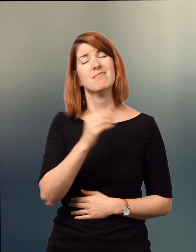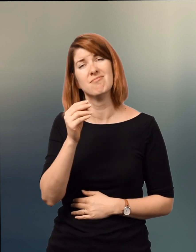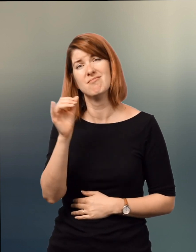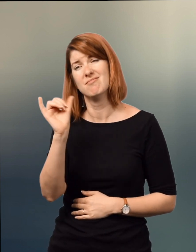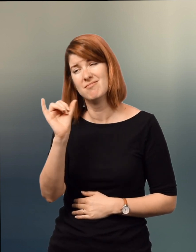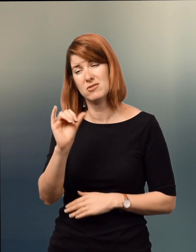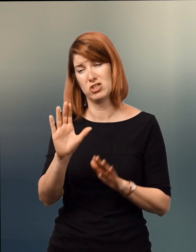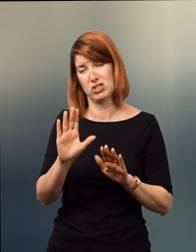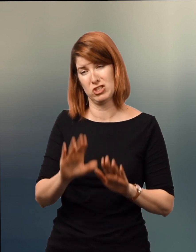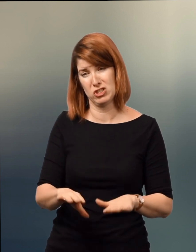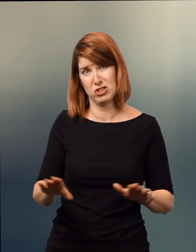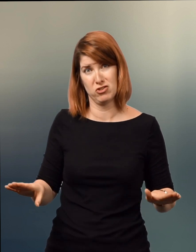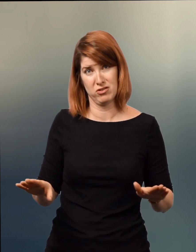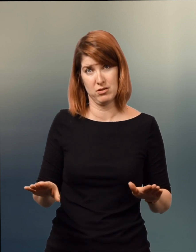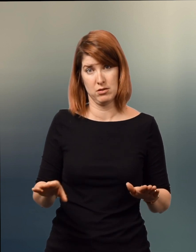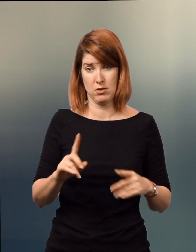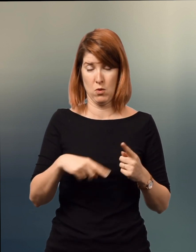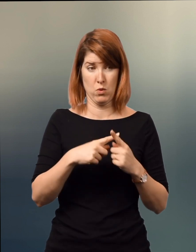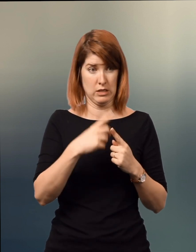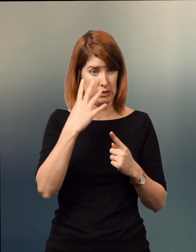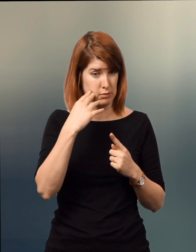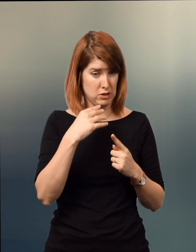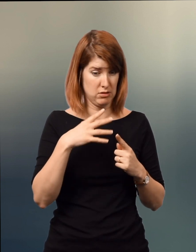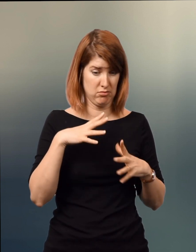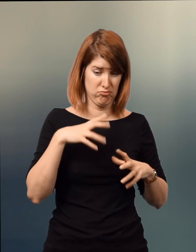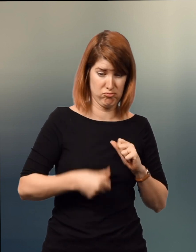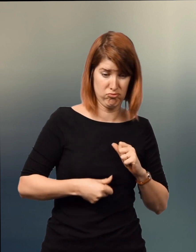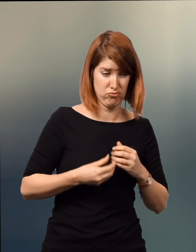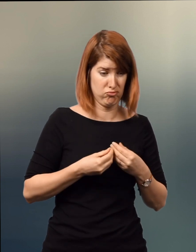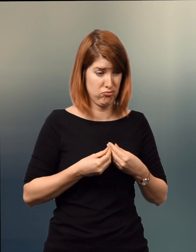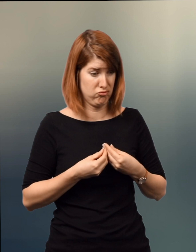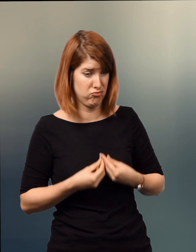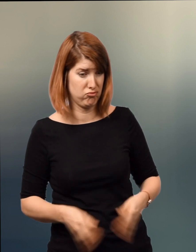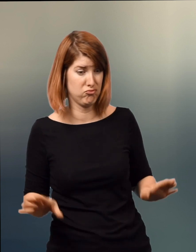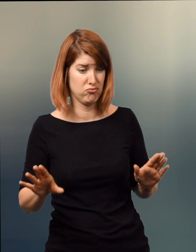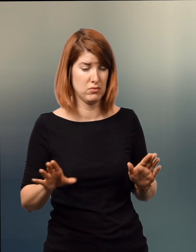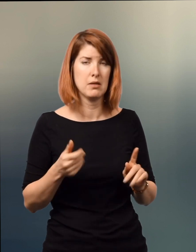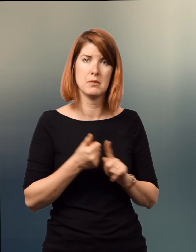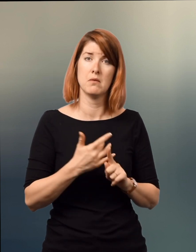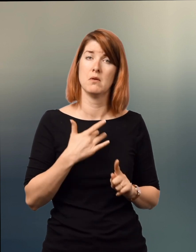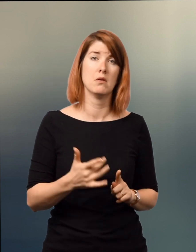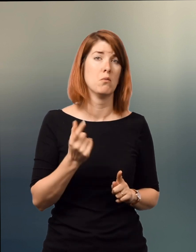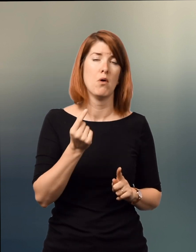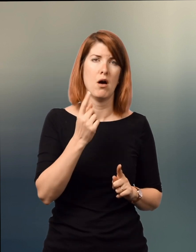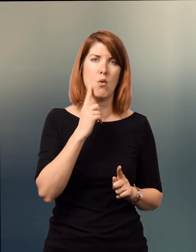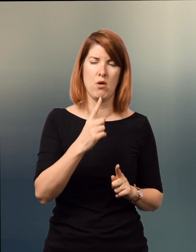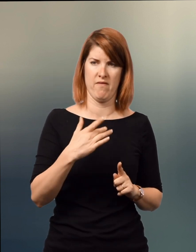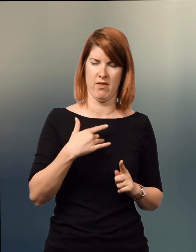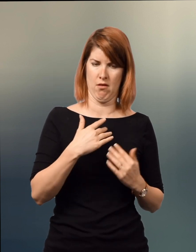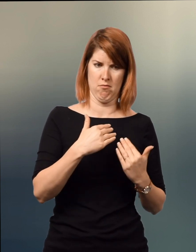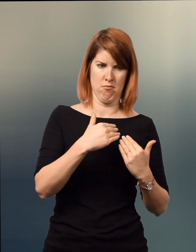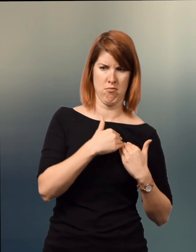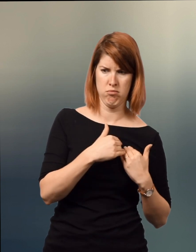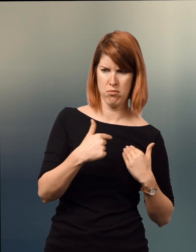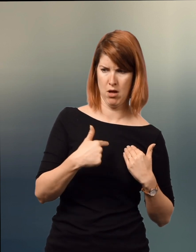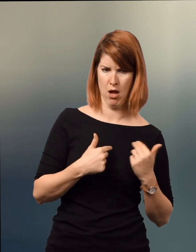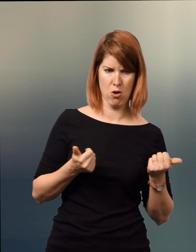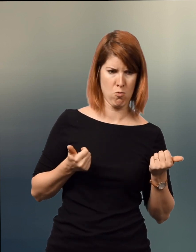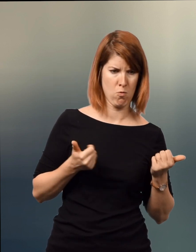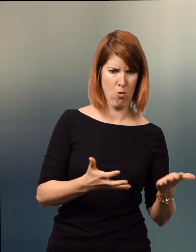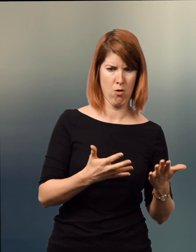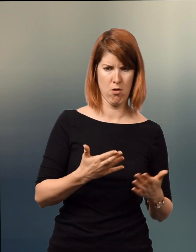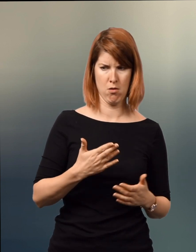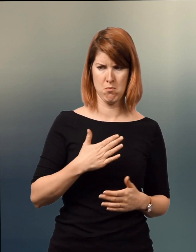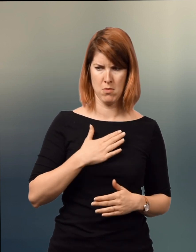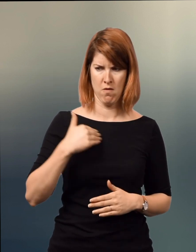Finally, children frequently respond to grief and loss by taking on the responsibility for causing that loss in